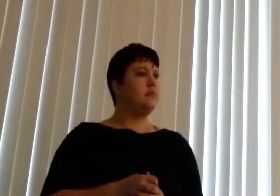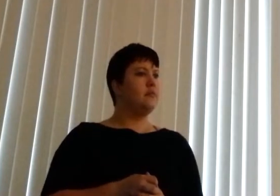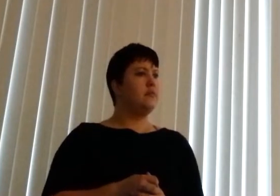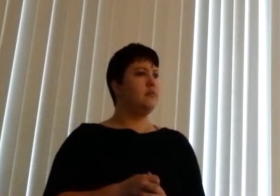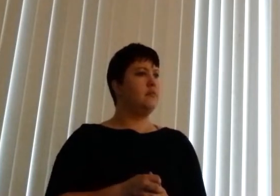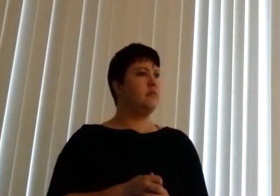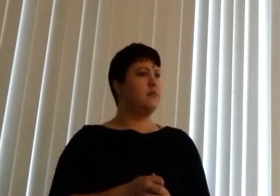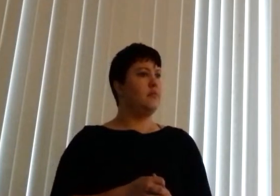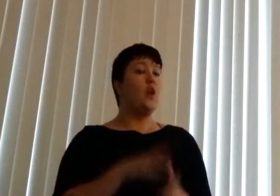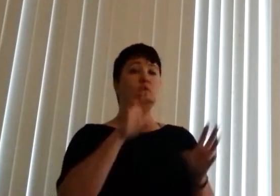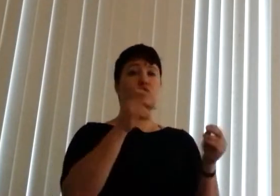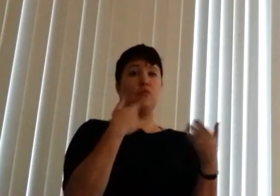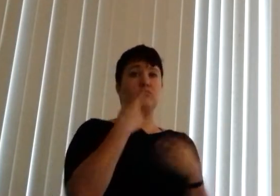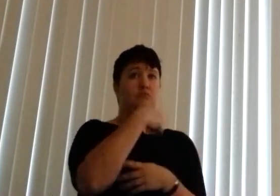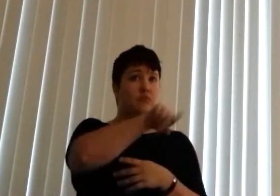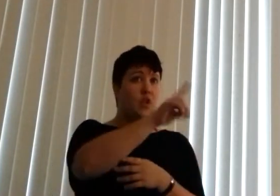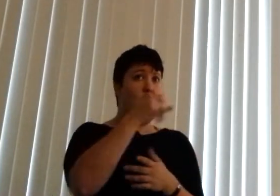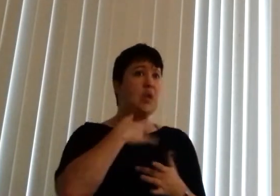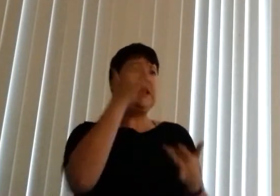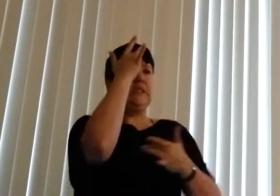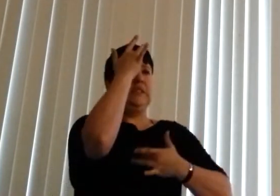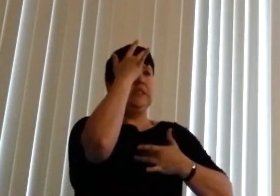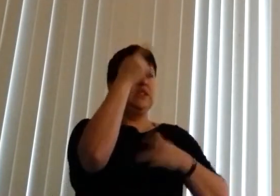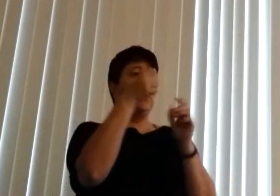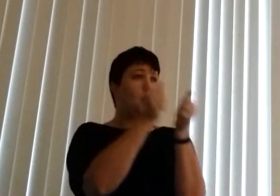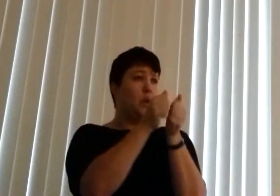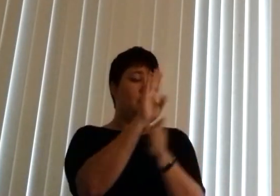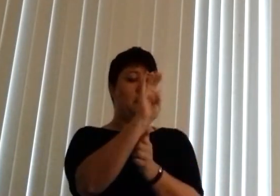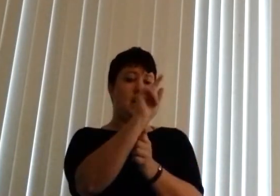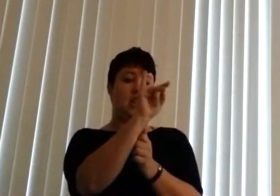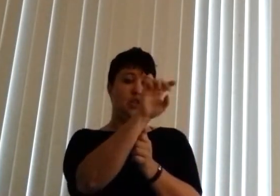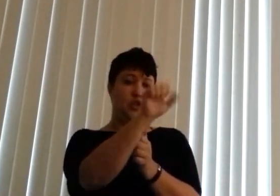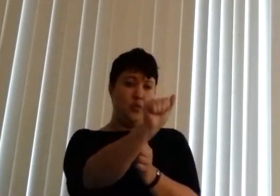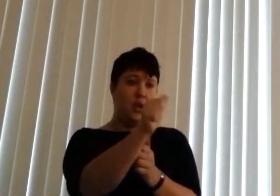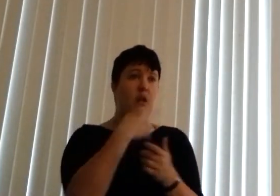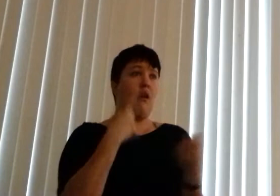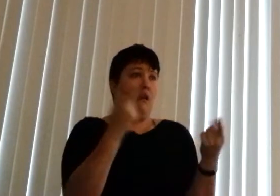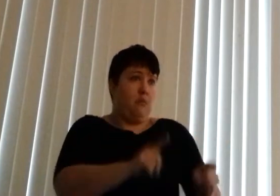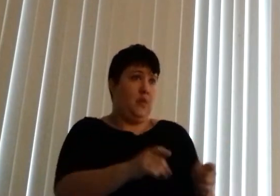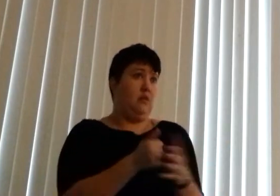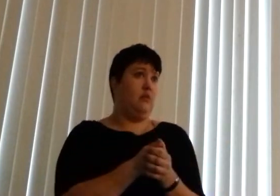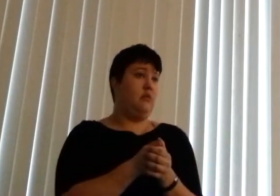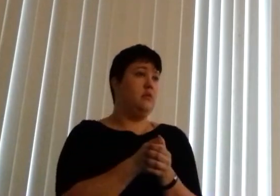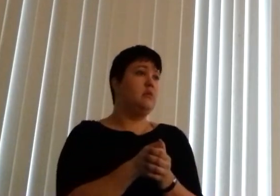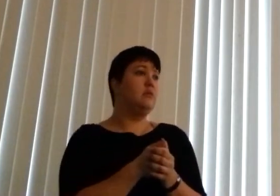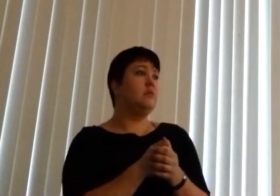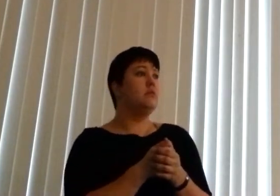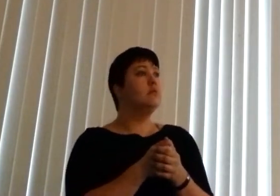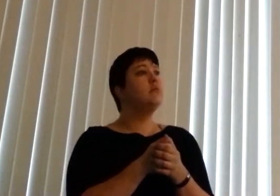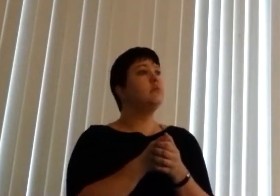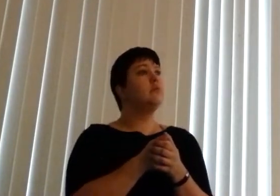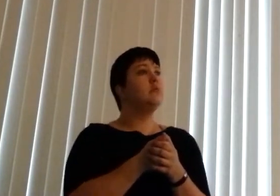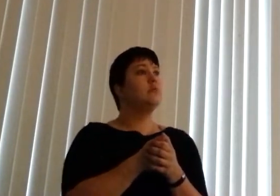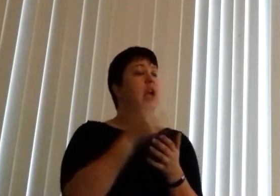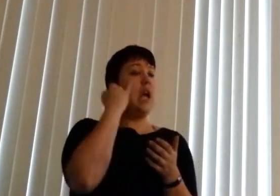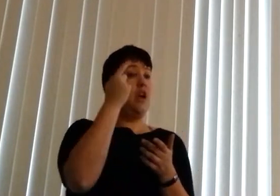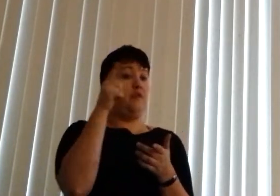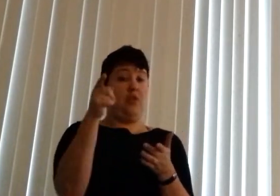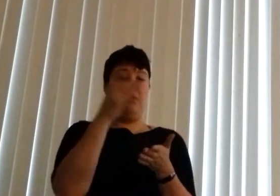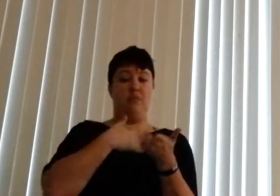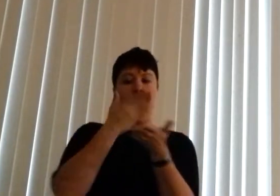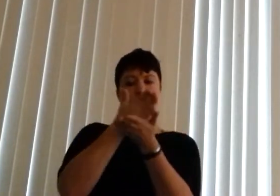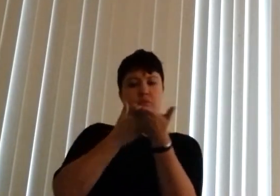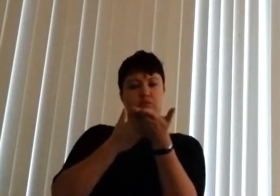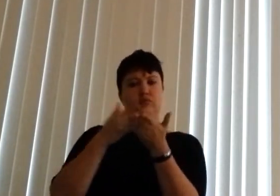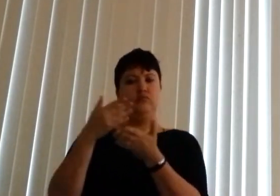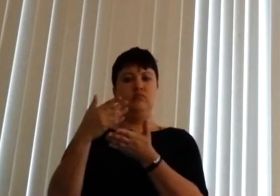certain bacteria, okay? Now, whether that property partly